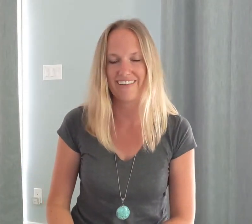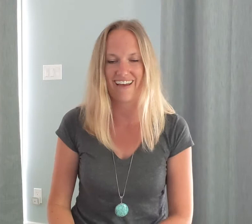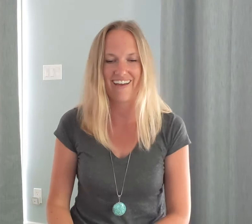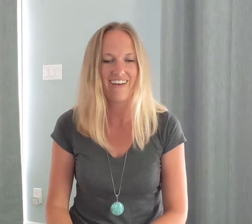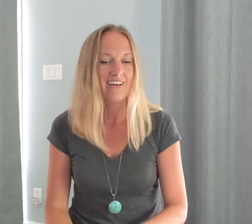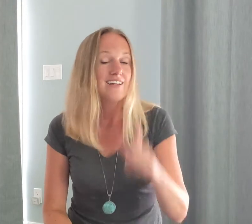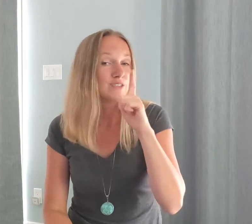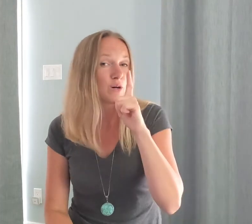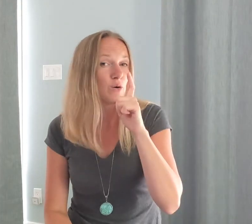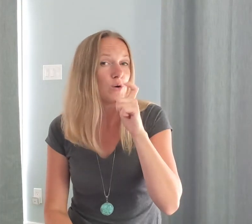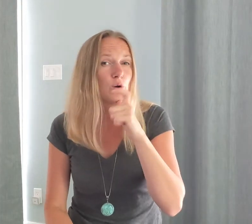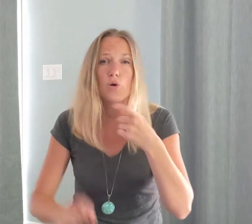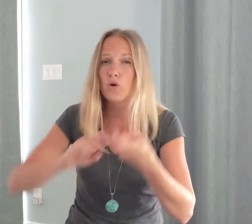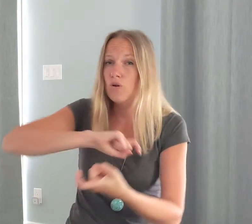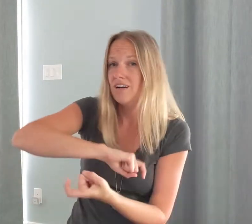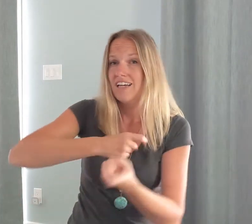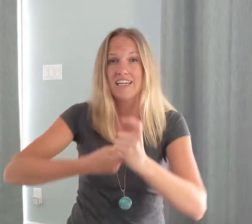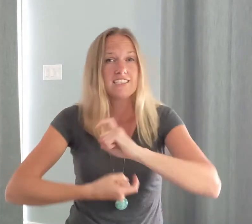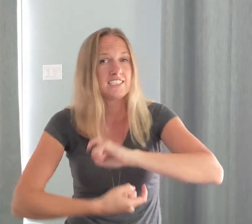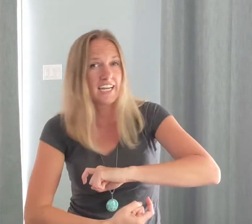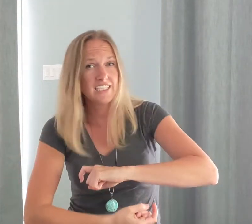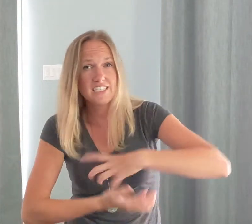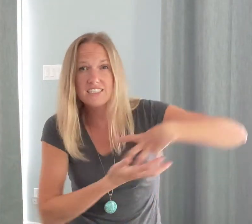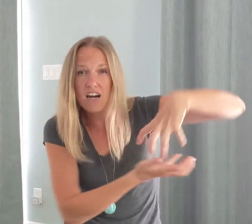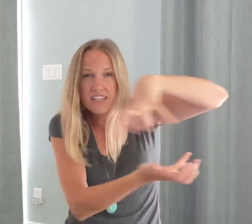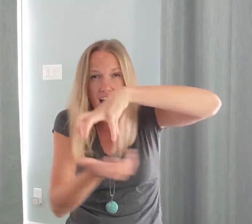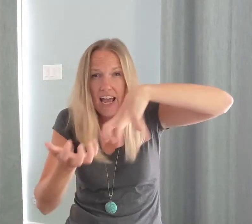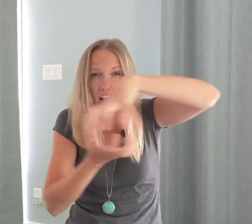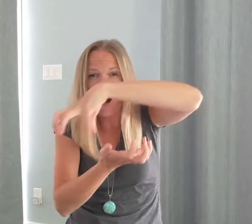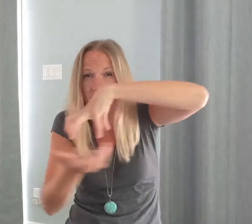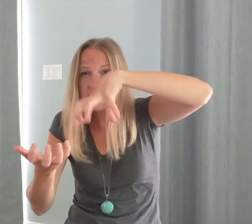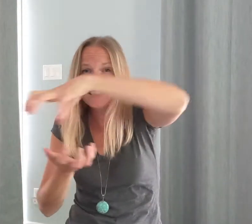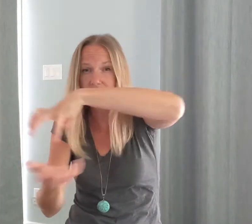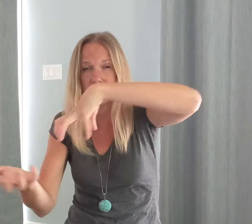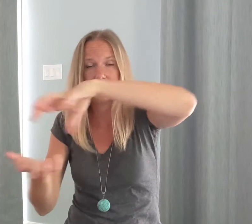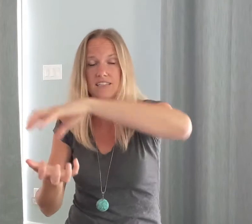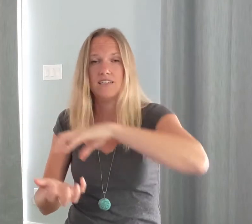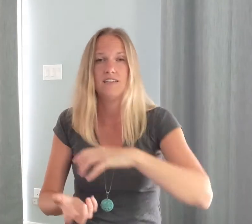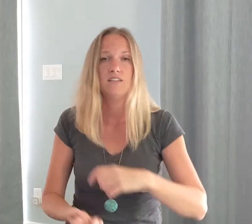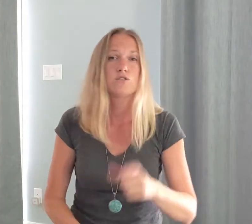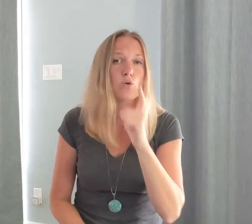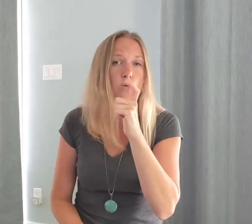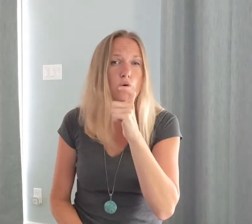that. So who changes our chaos? So